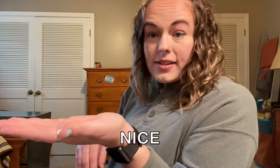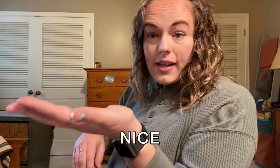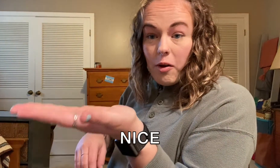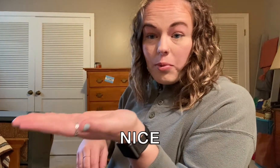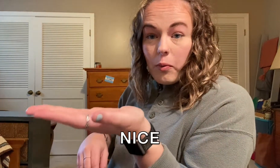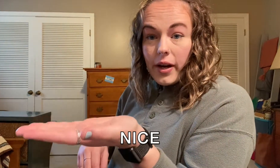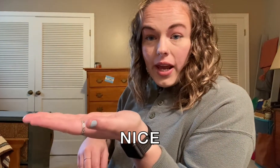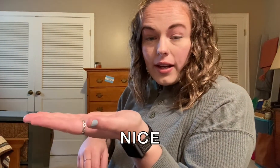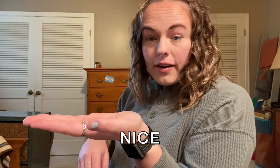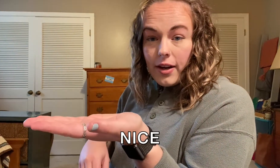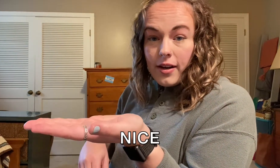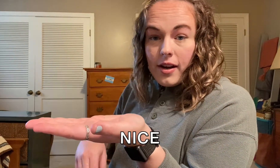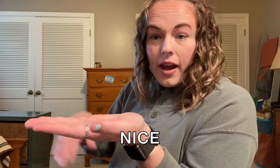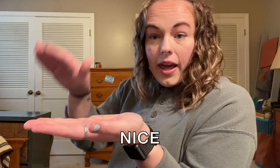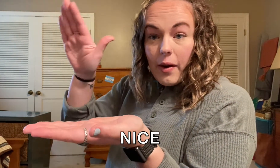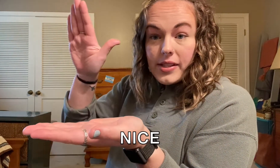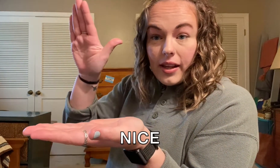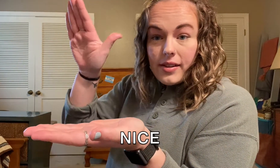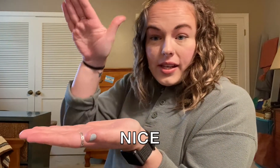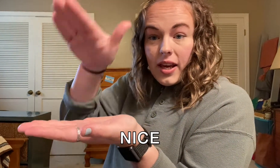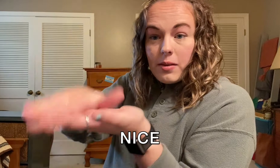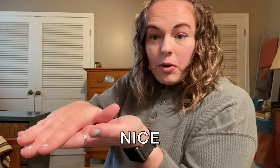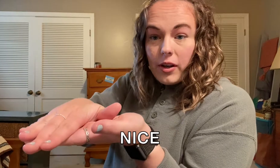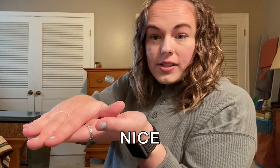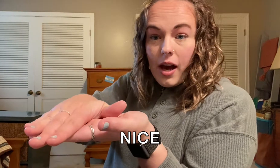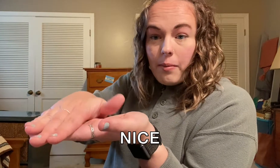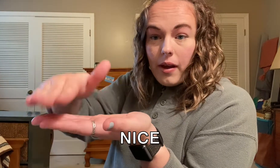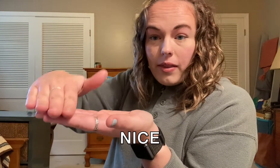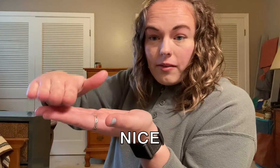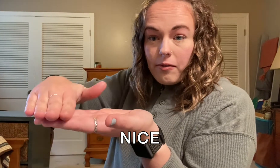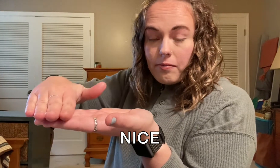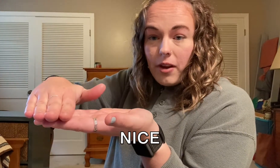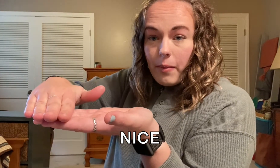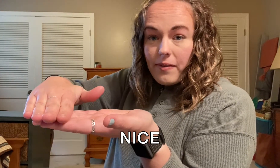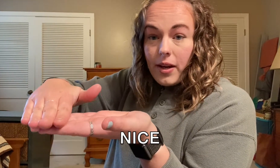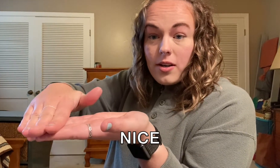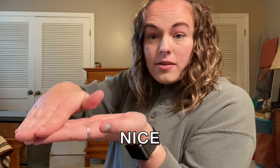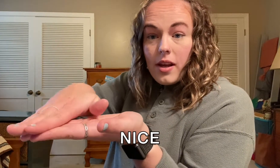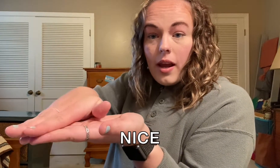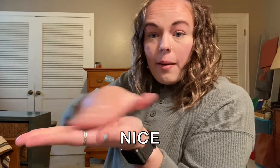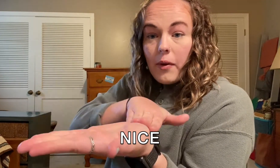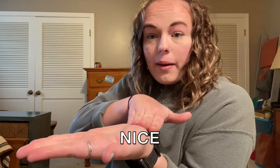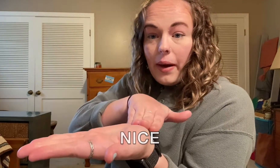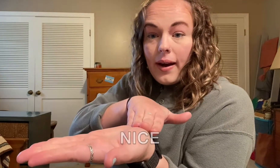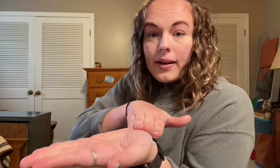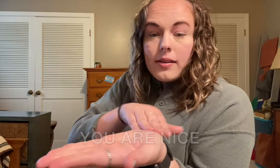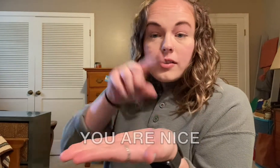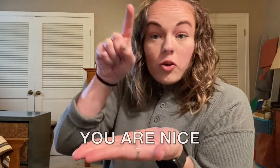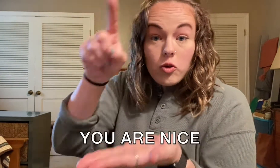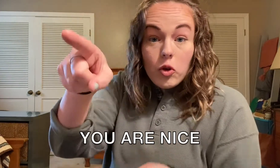I would put one hand out here and I would take this hand, put it on top at my fingers and bring it back. So